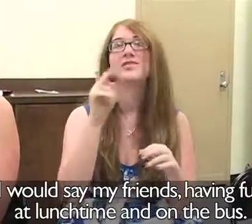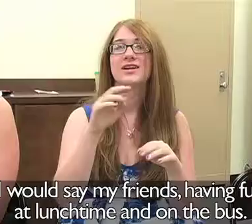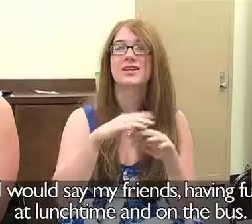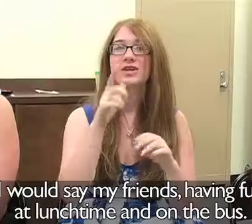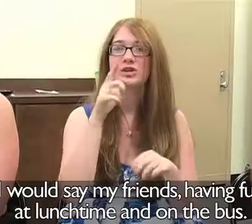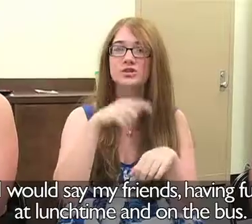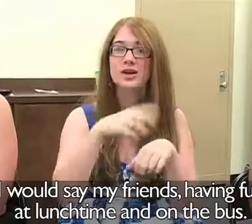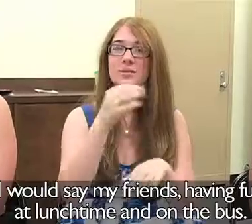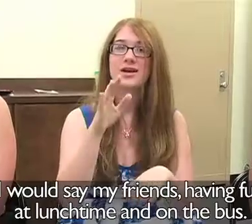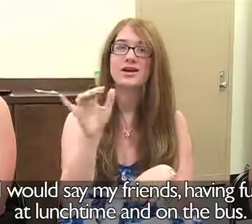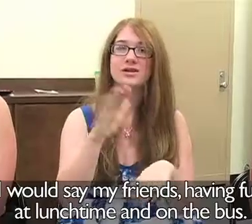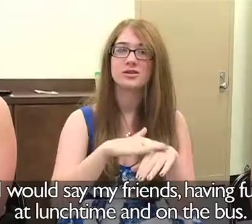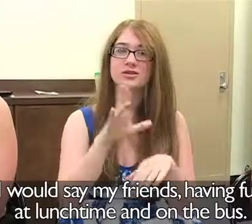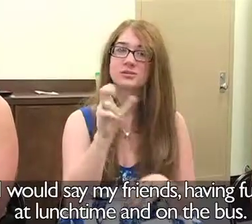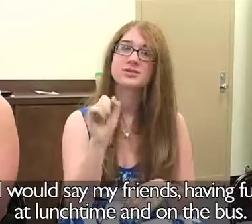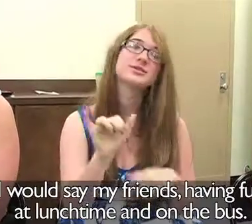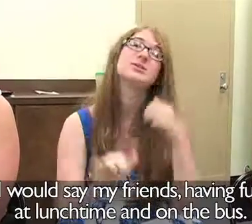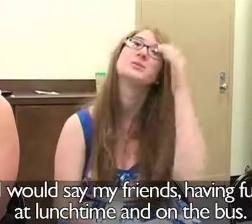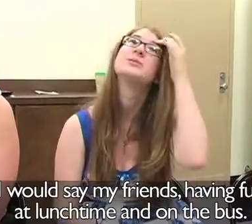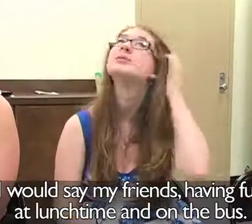having fun at lunch time and on the bus.